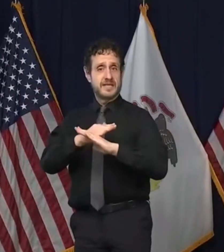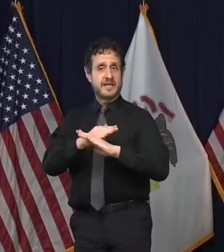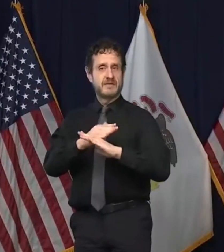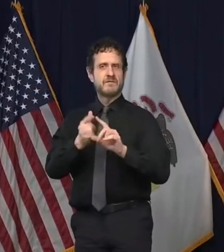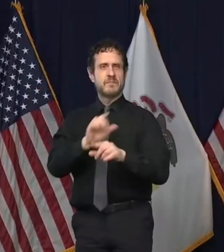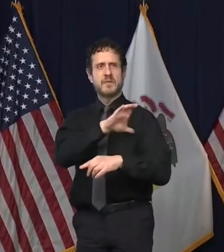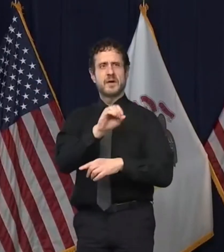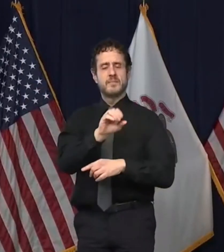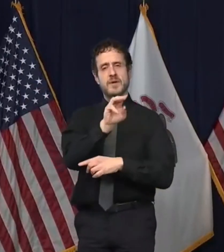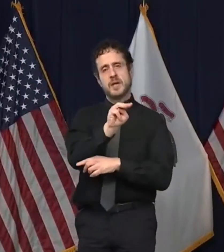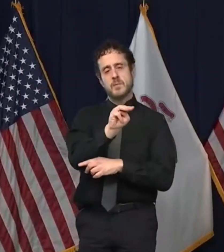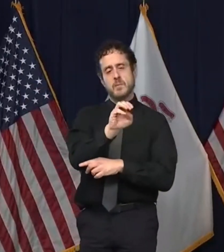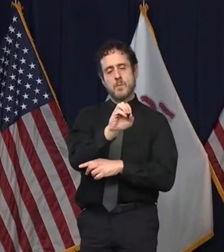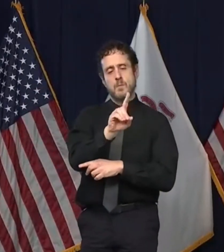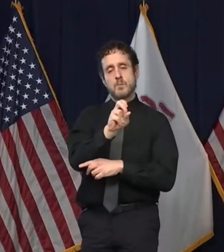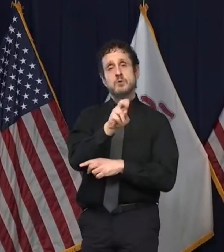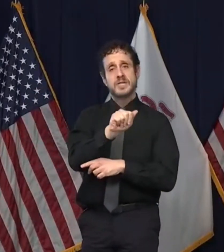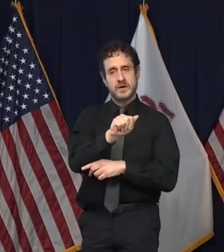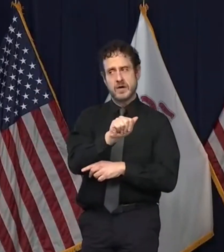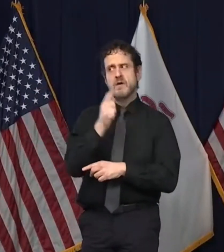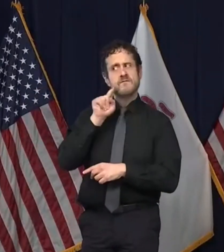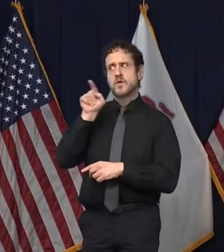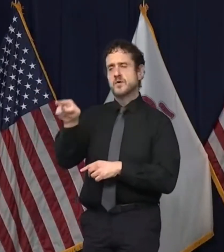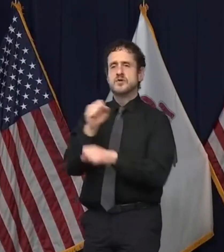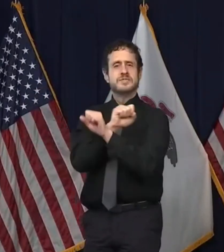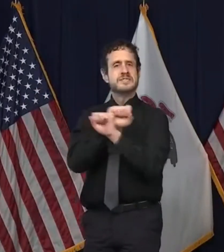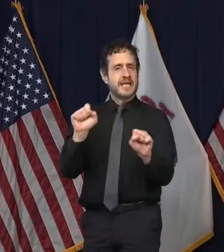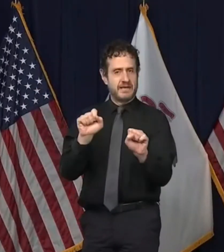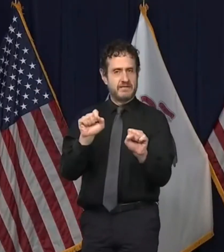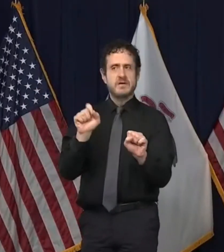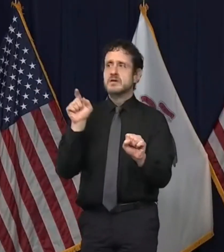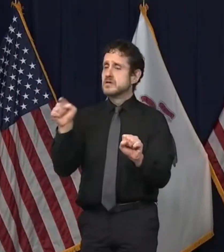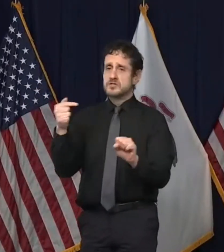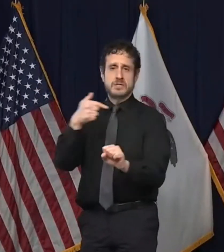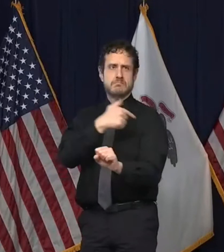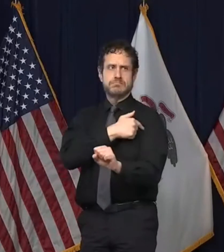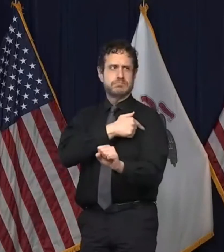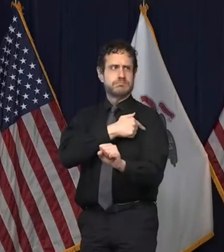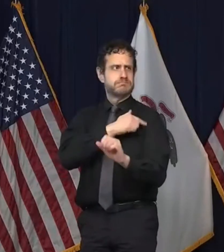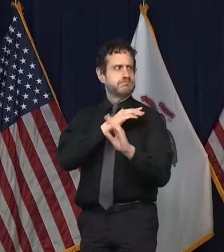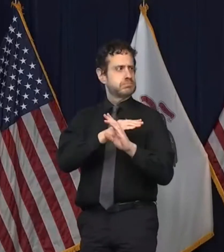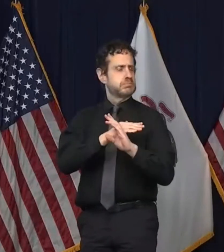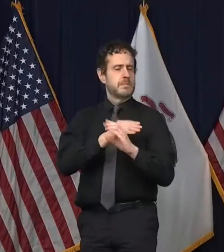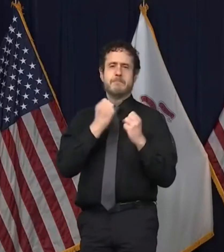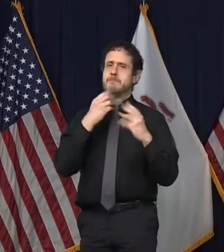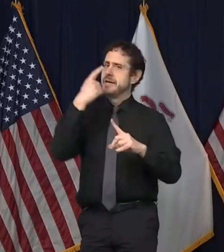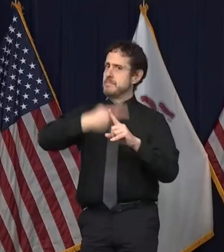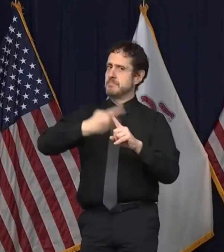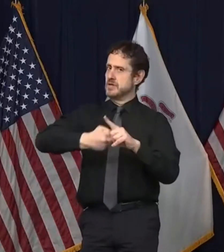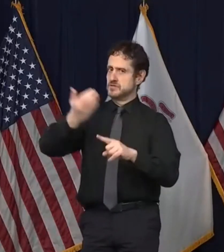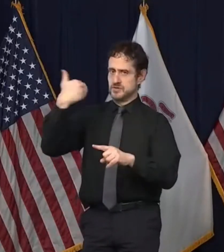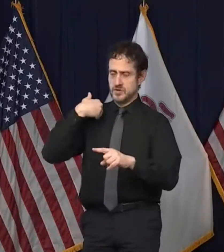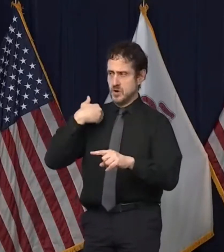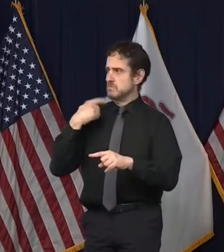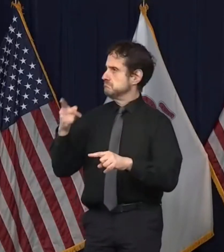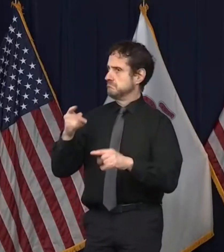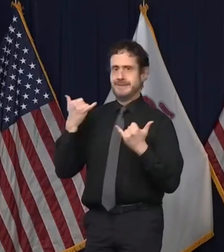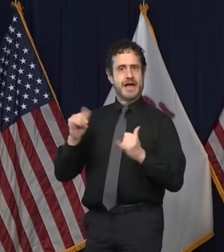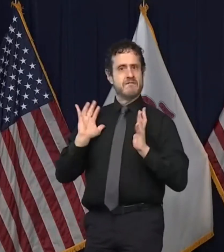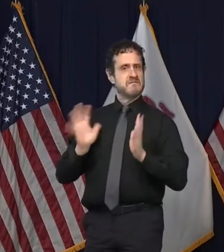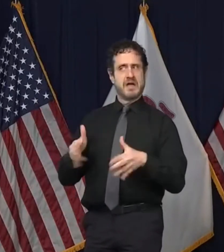Moderna vaccine, was safe for her. She's had it for months now. I mean, literally, she was one of the first trial participants.